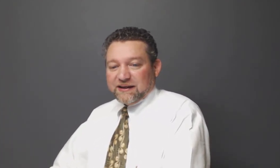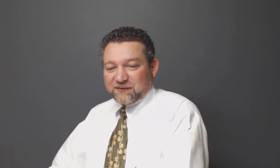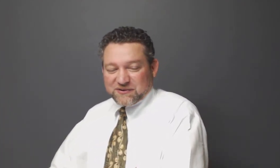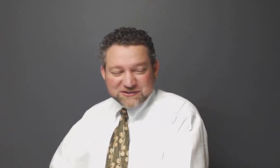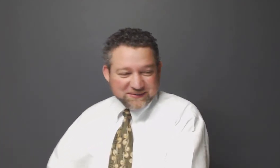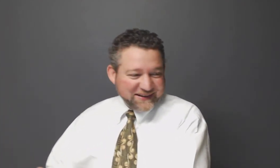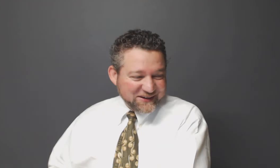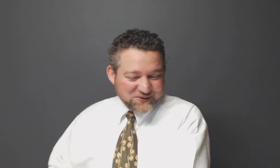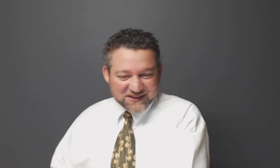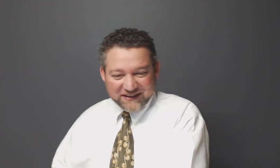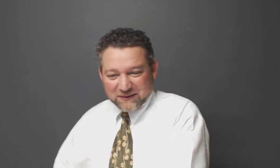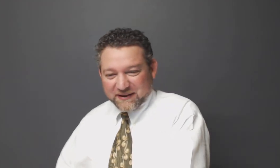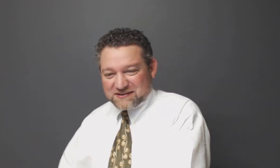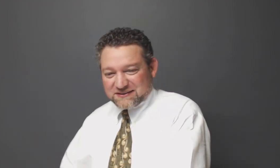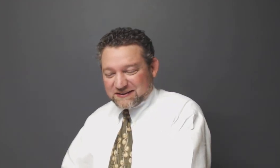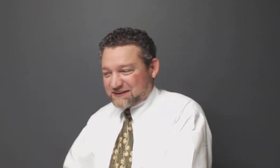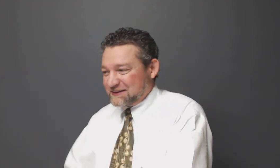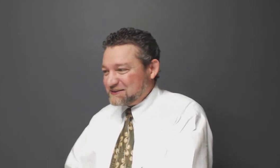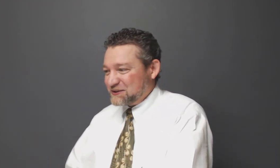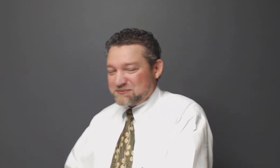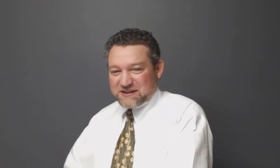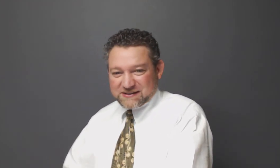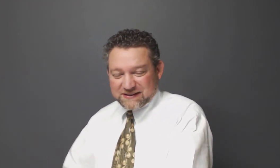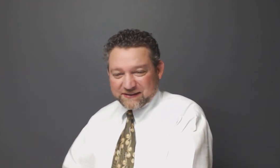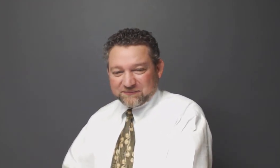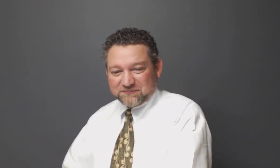Now, there's something interesting in our passage in Psalms 18.